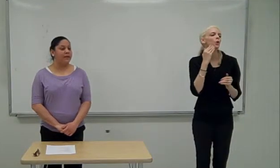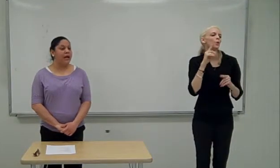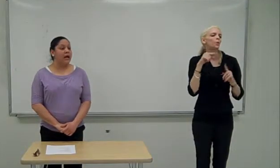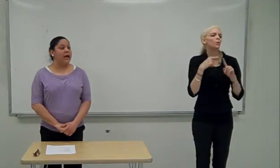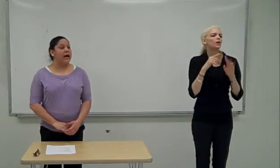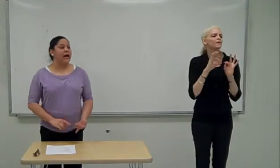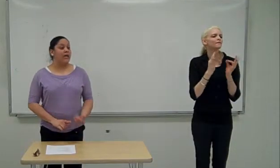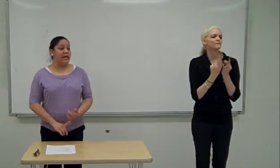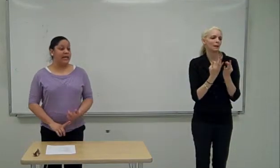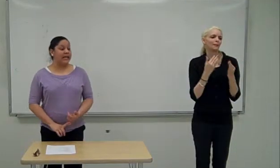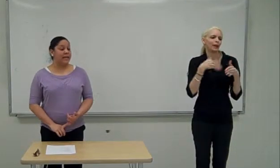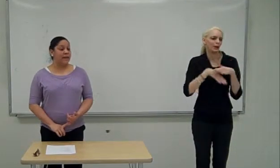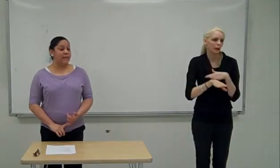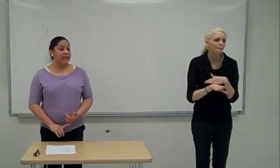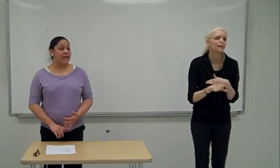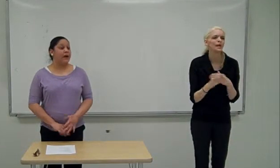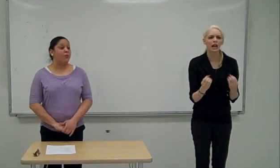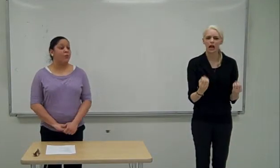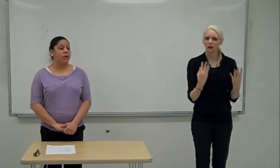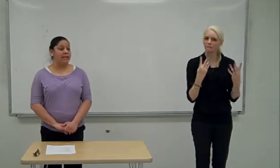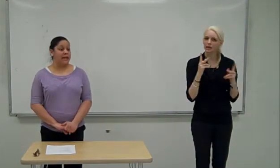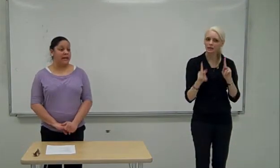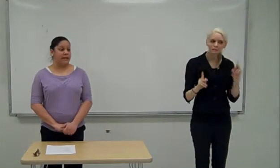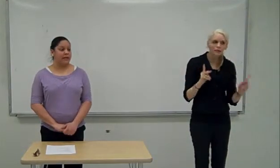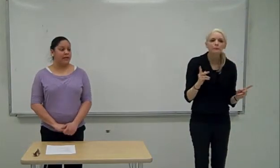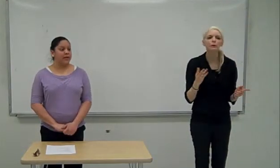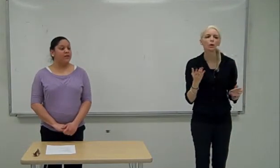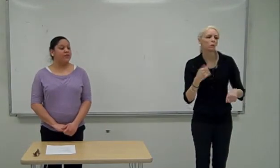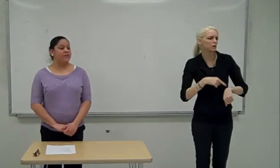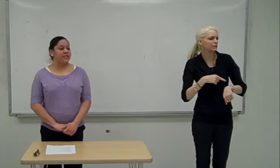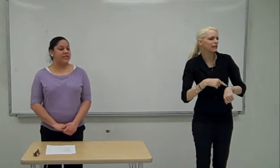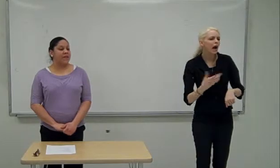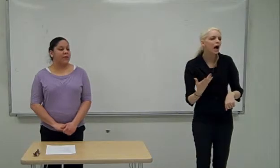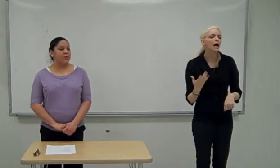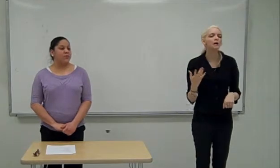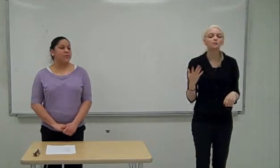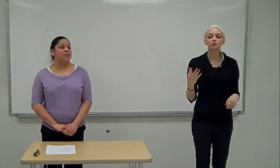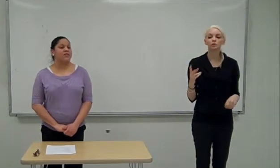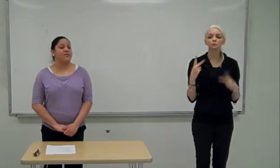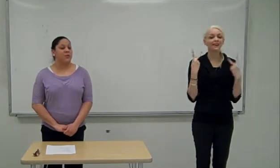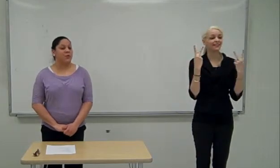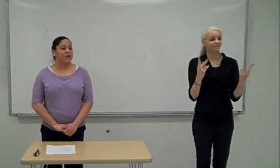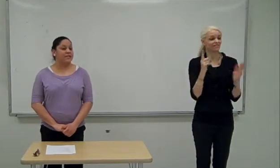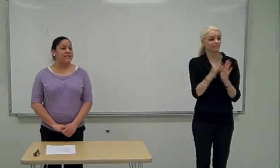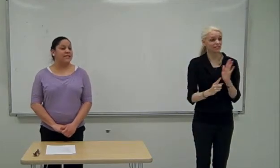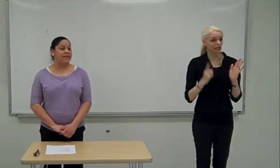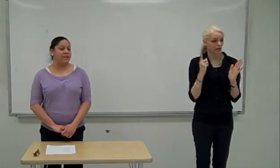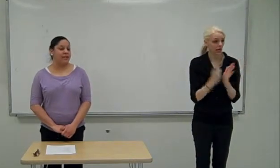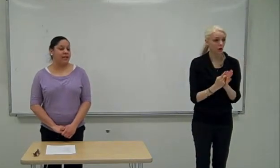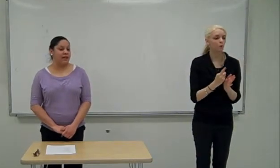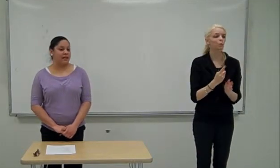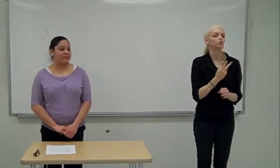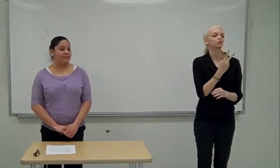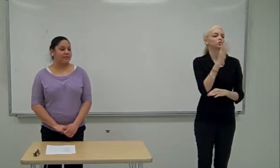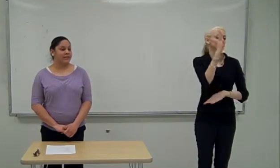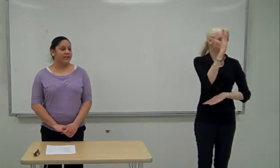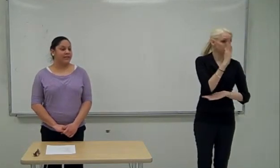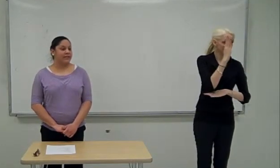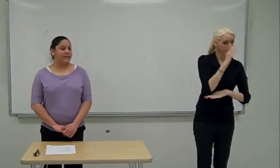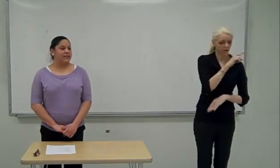come in, how many can come in, and at what time. So visiting hours, we tell them, is from 12 to 7 o'clock.